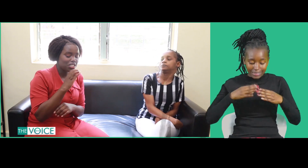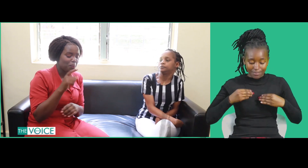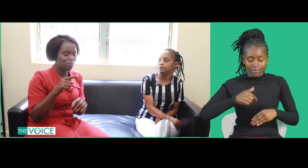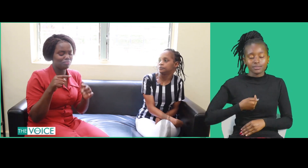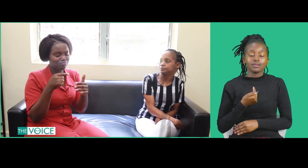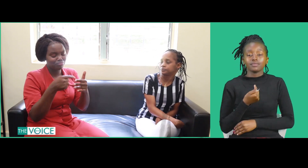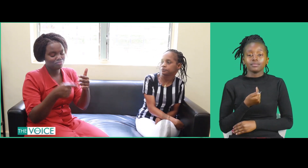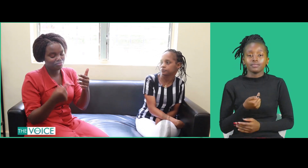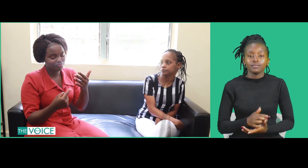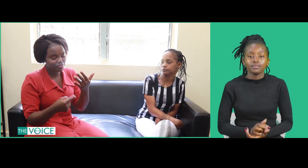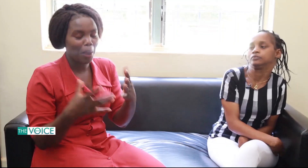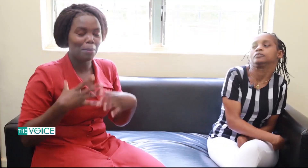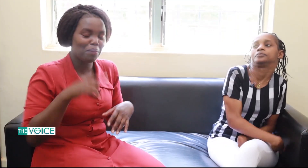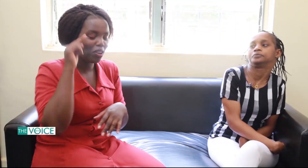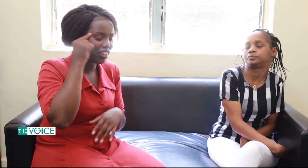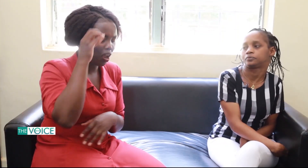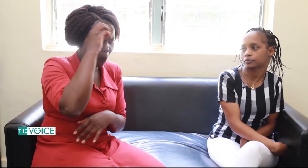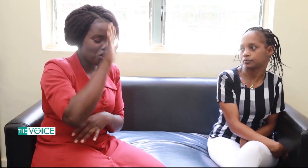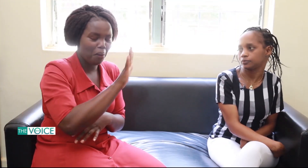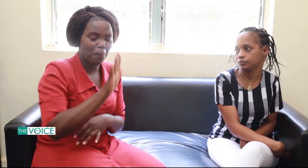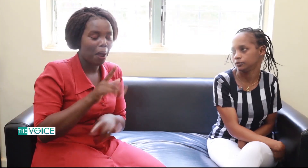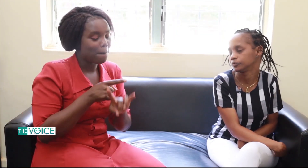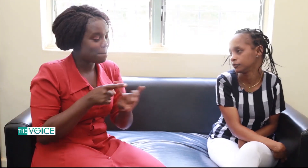We have talked about the cerebral palsy,